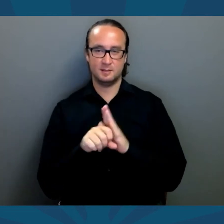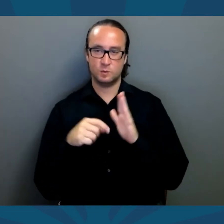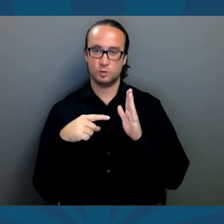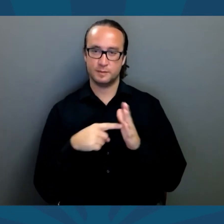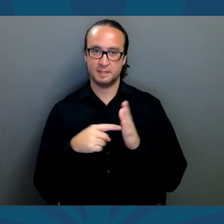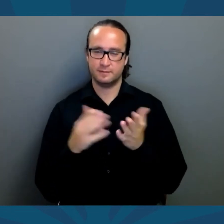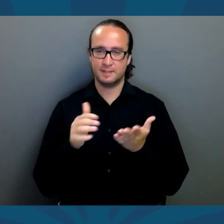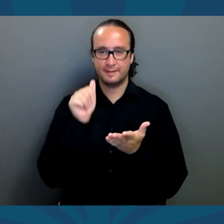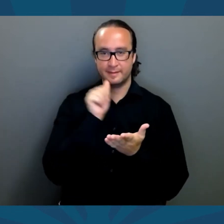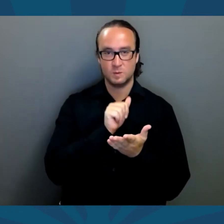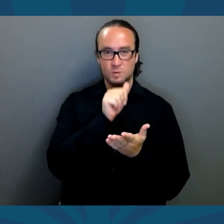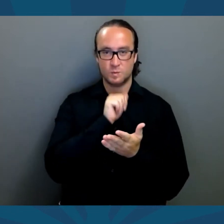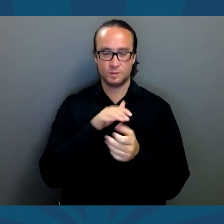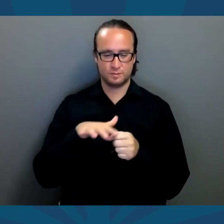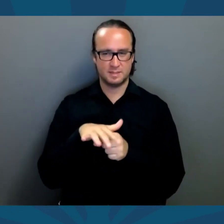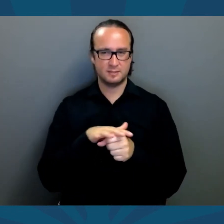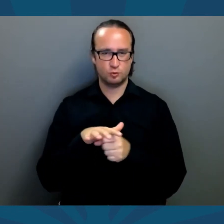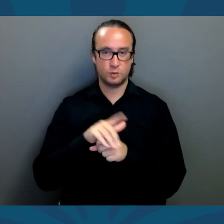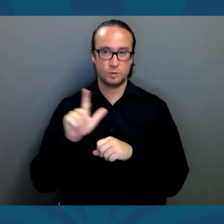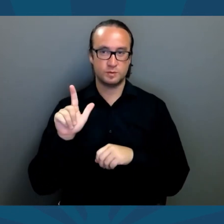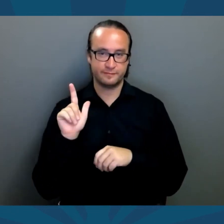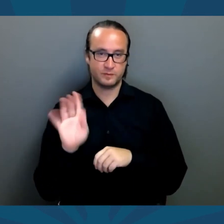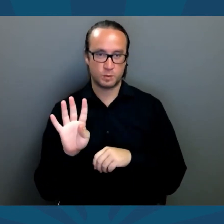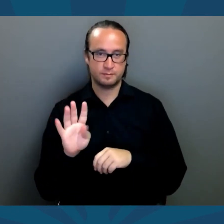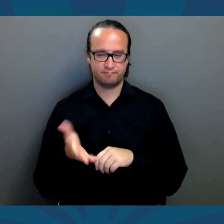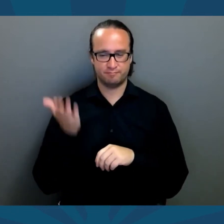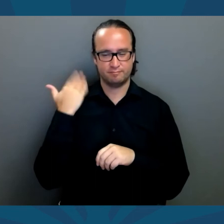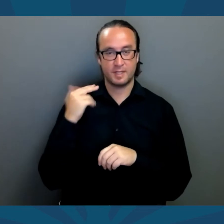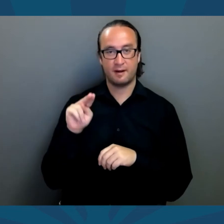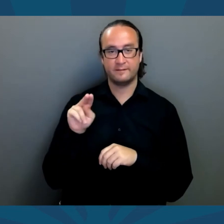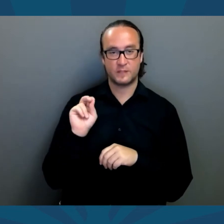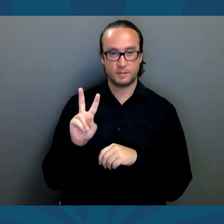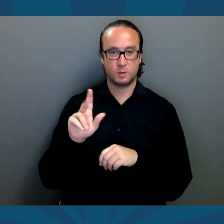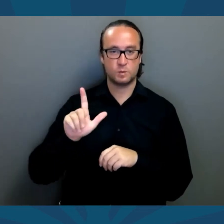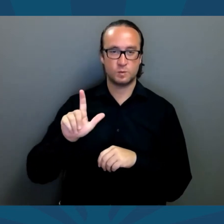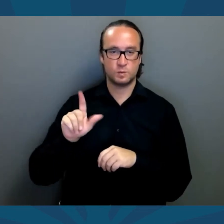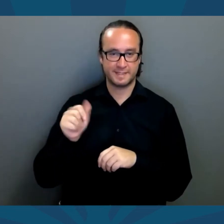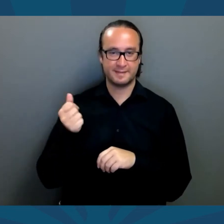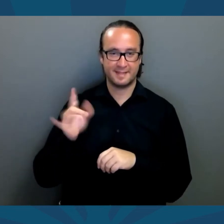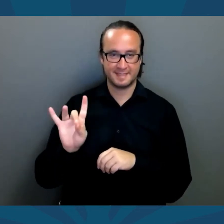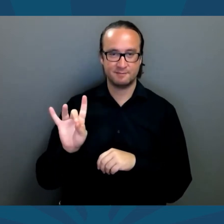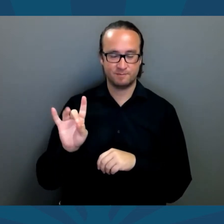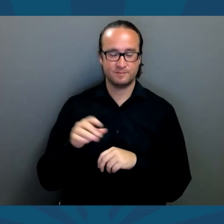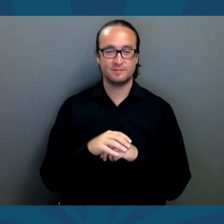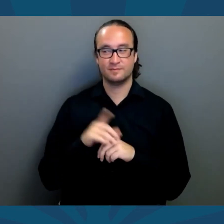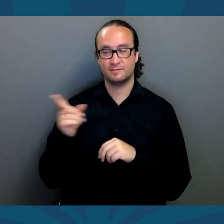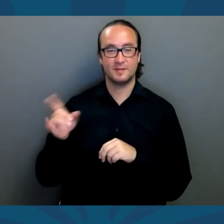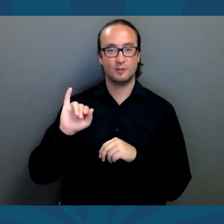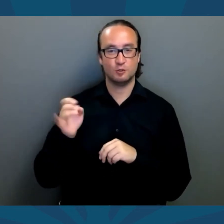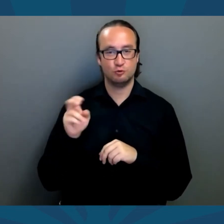Since first elected as state representative for Arizona LD 24 in